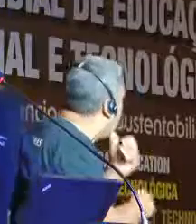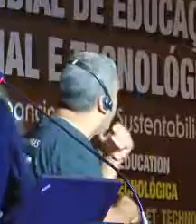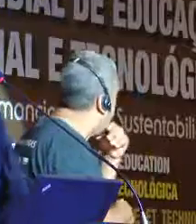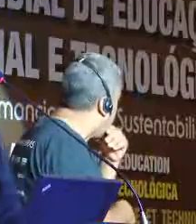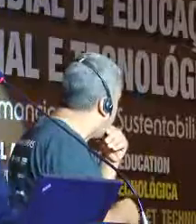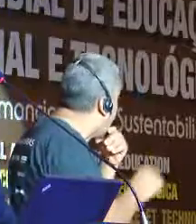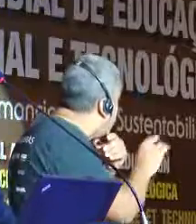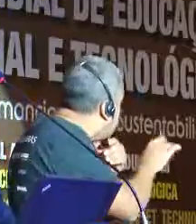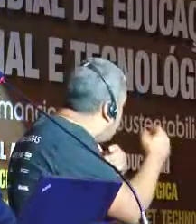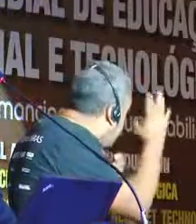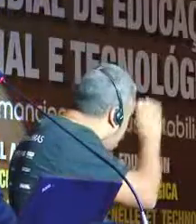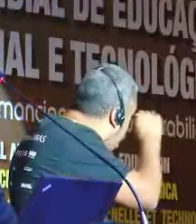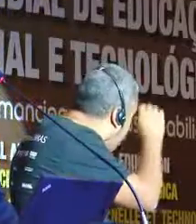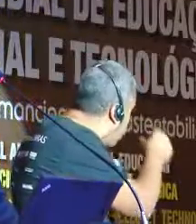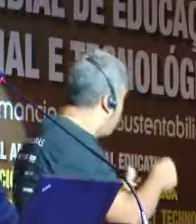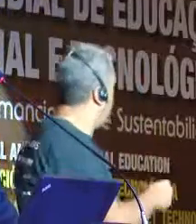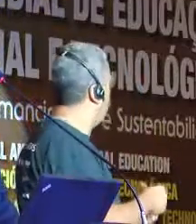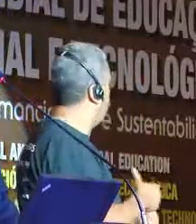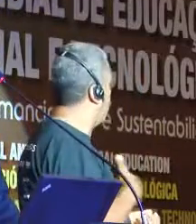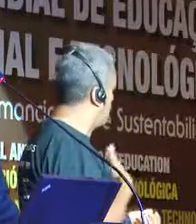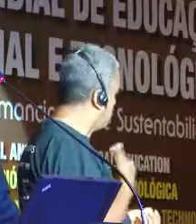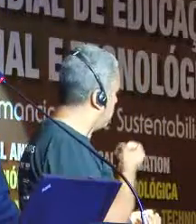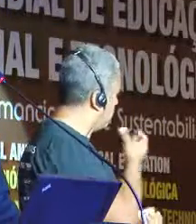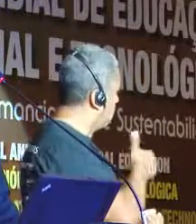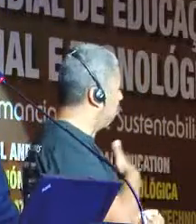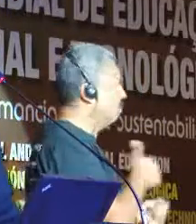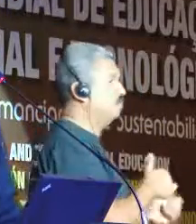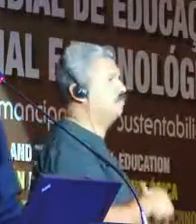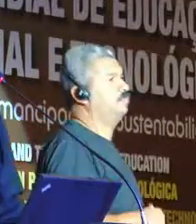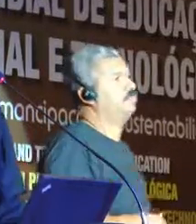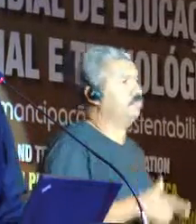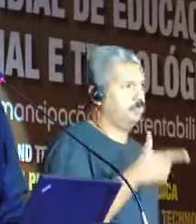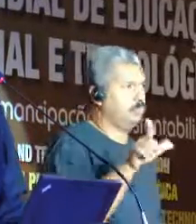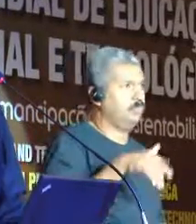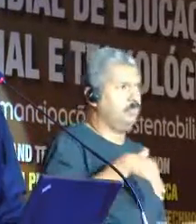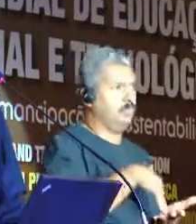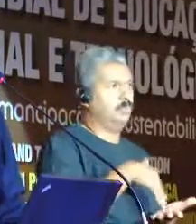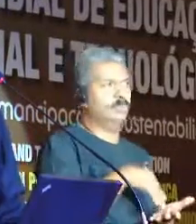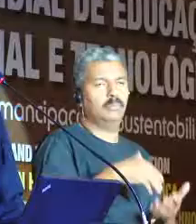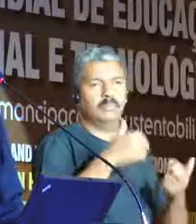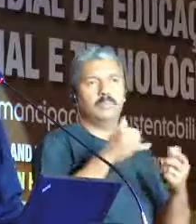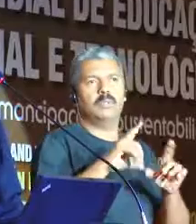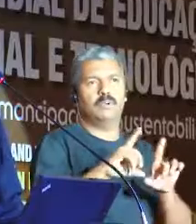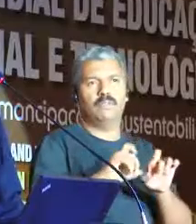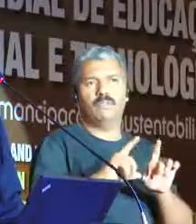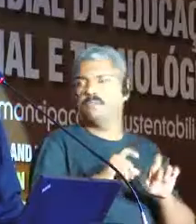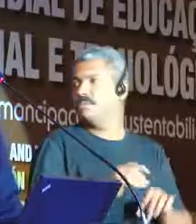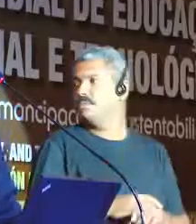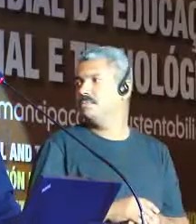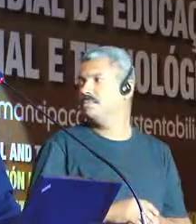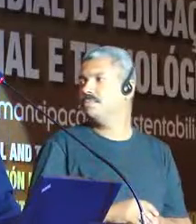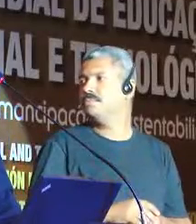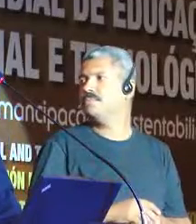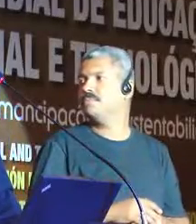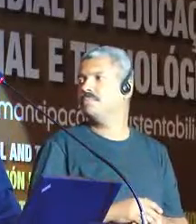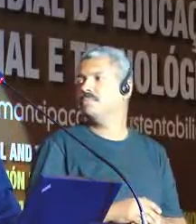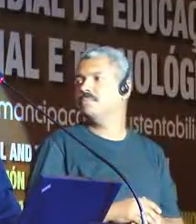one, my newest entry, was 12 and a half years old when he created his own Linux